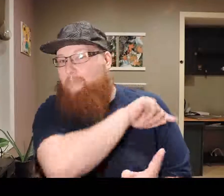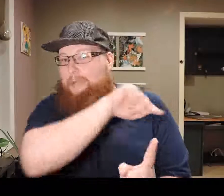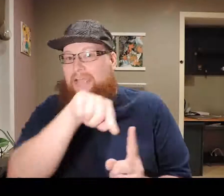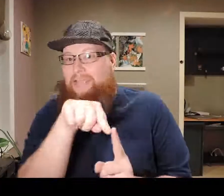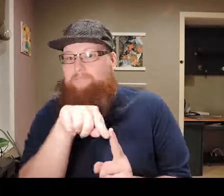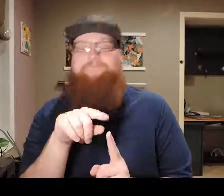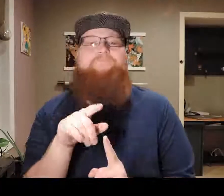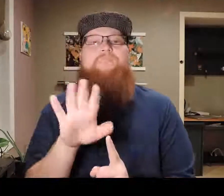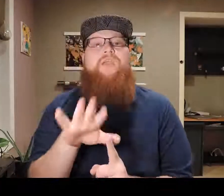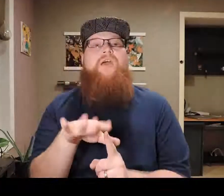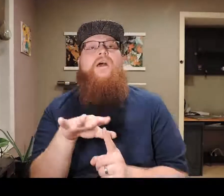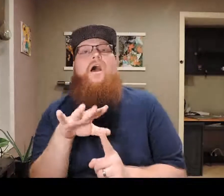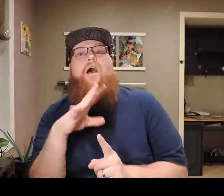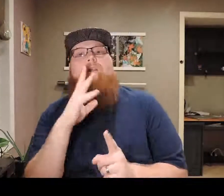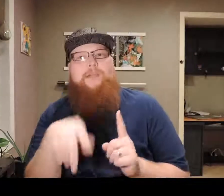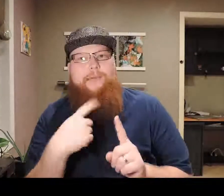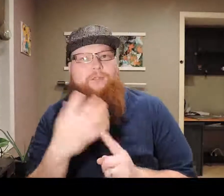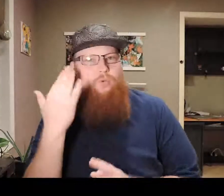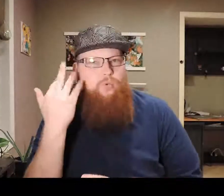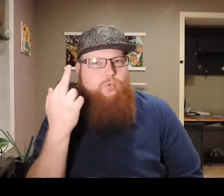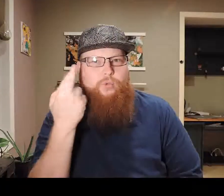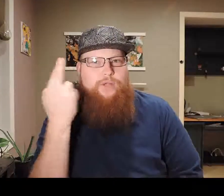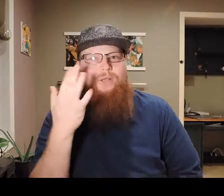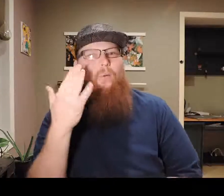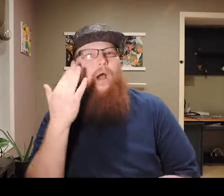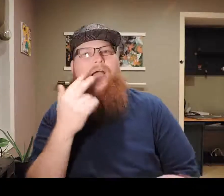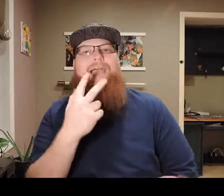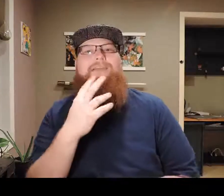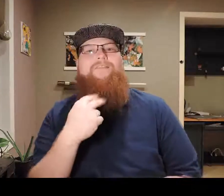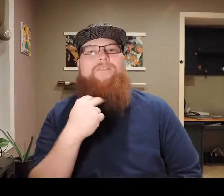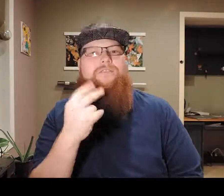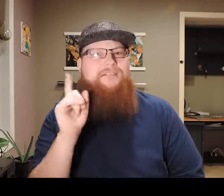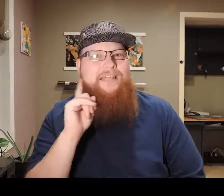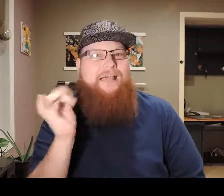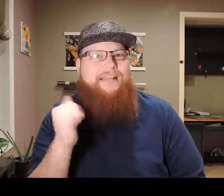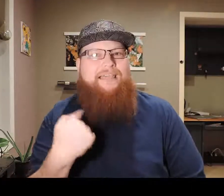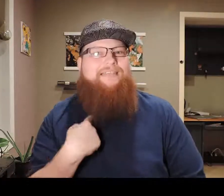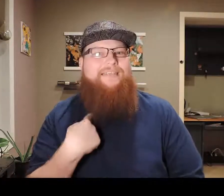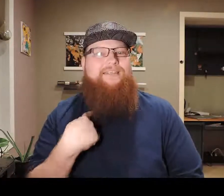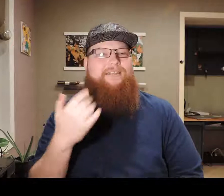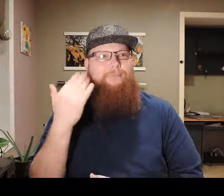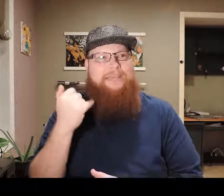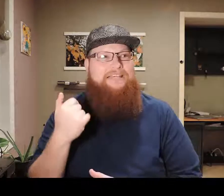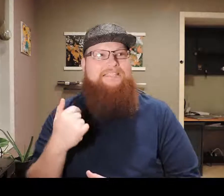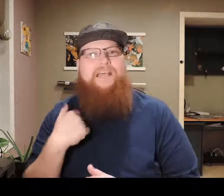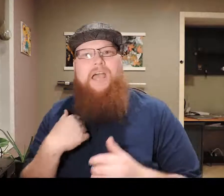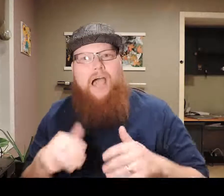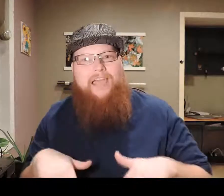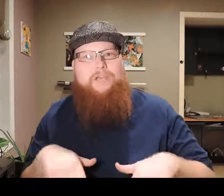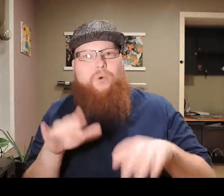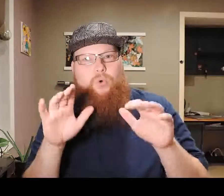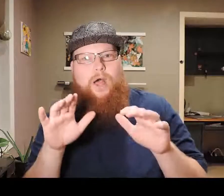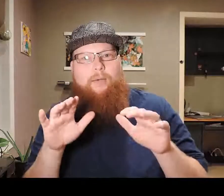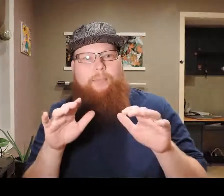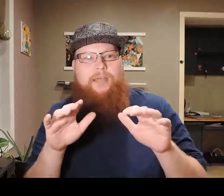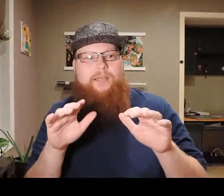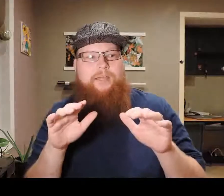come back. Talking about the reason why I can sound like this is because I grew up